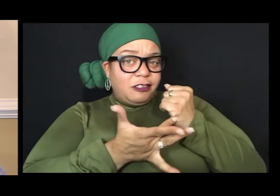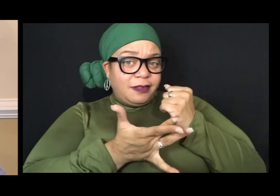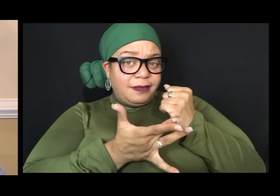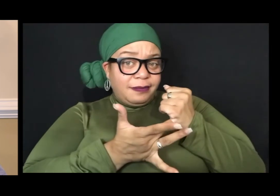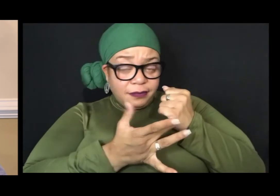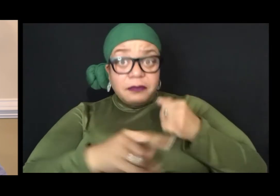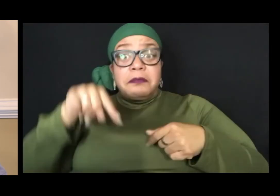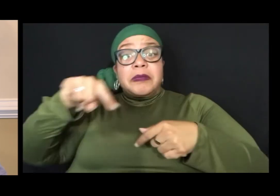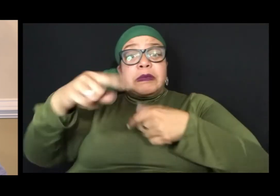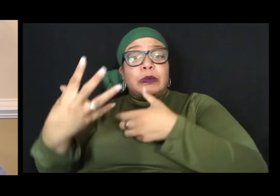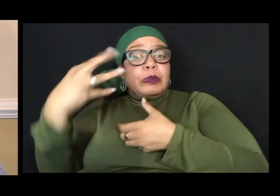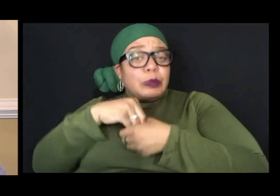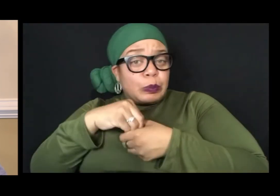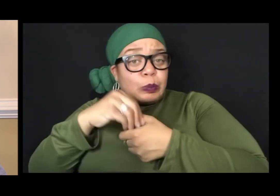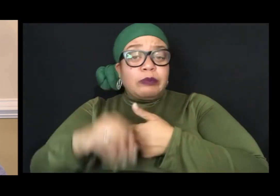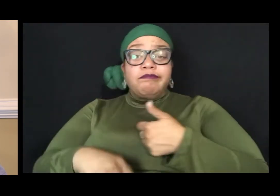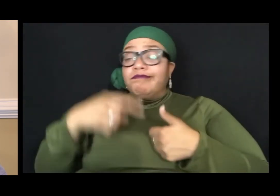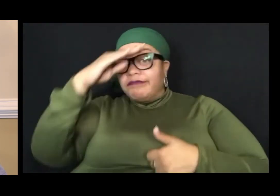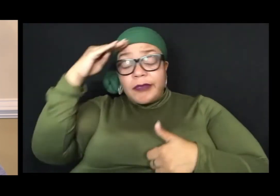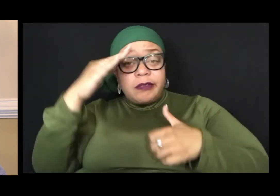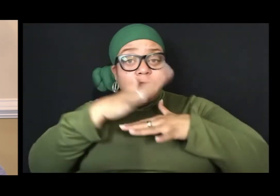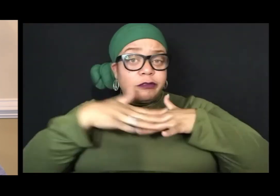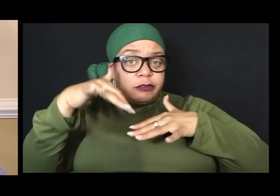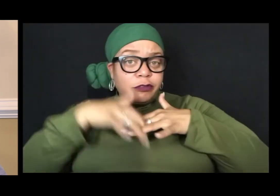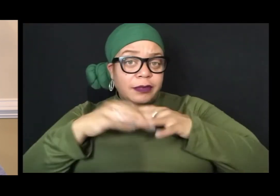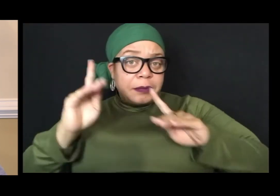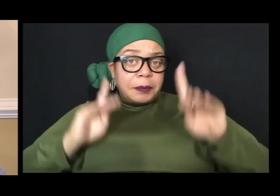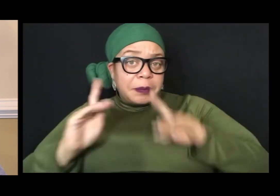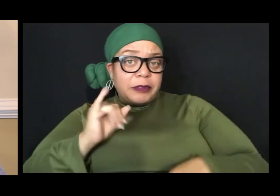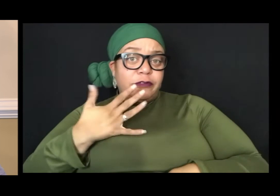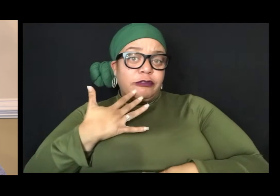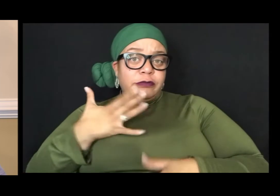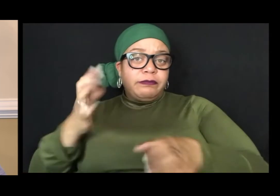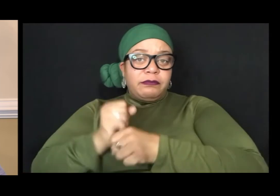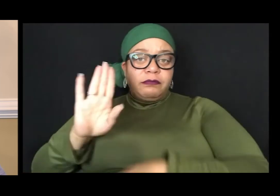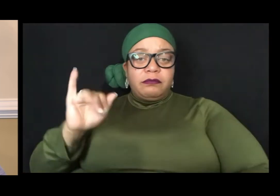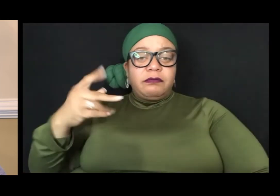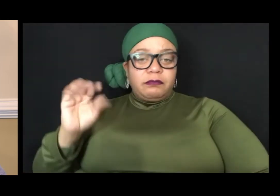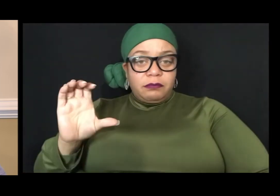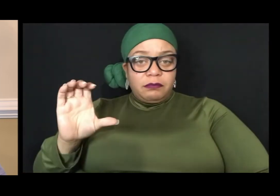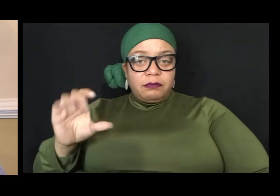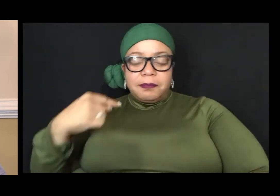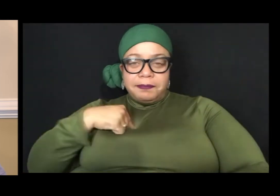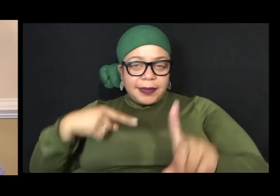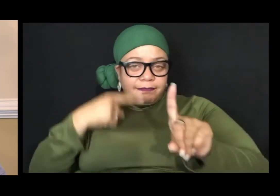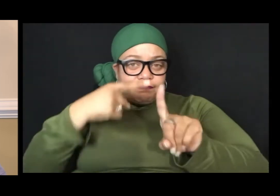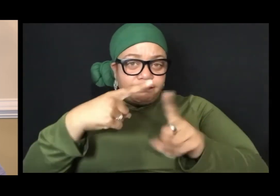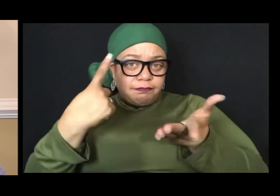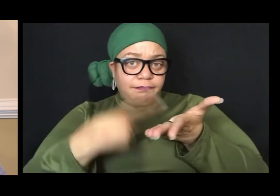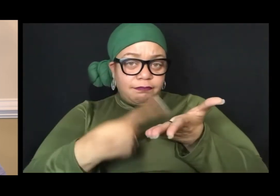technology. This includes Black, Indigenous people of color, BIPOC. I